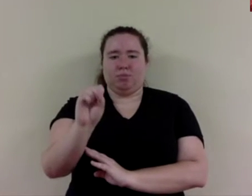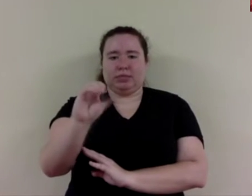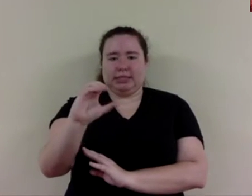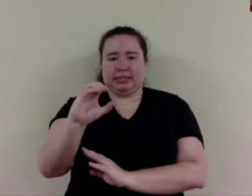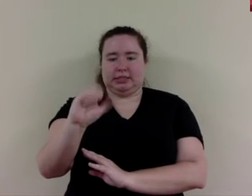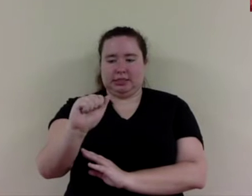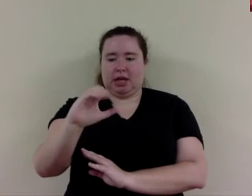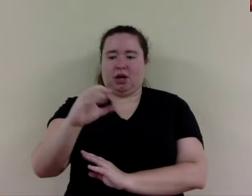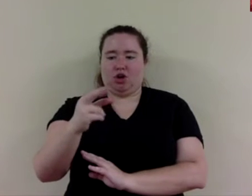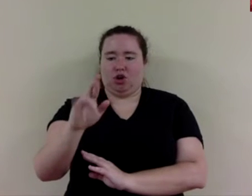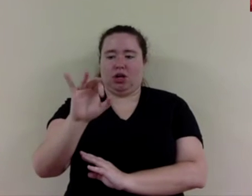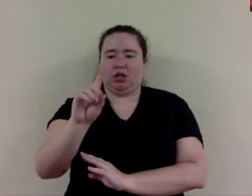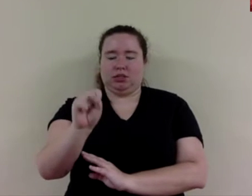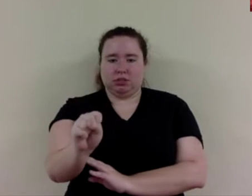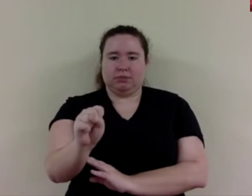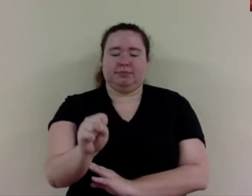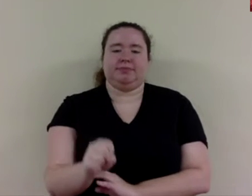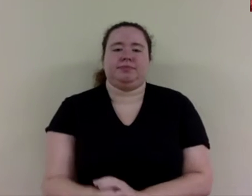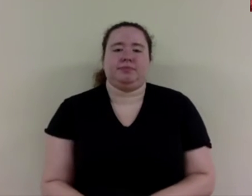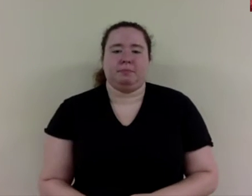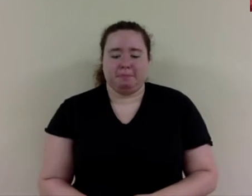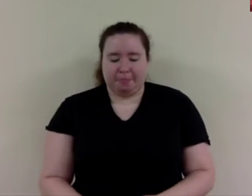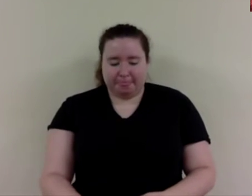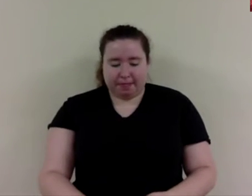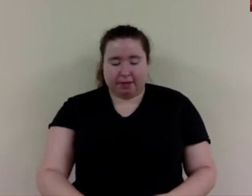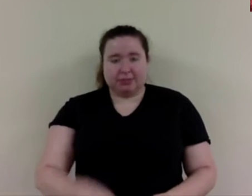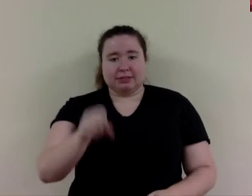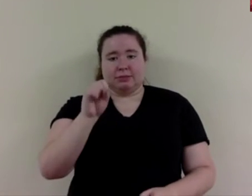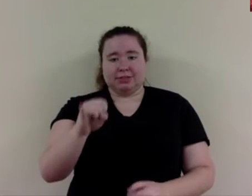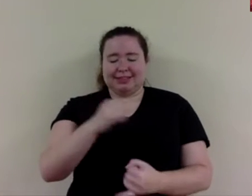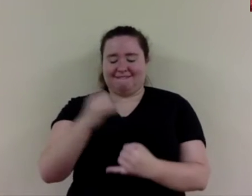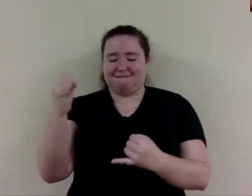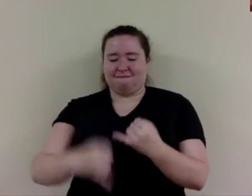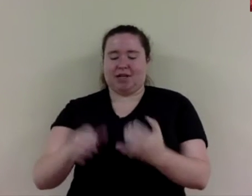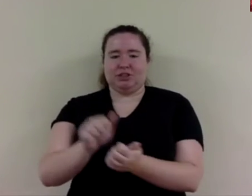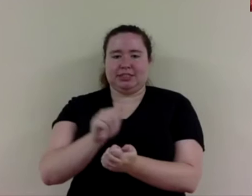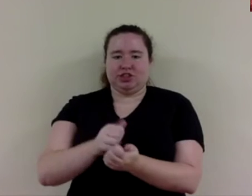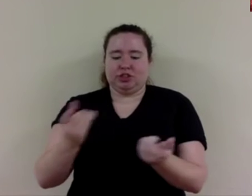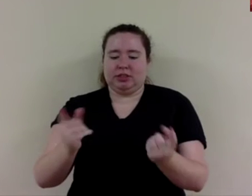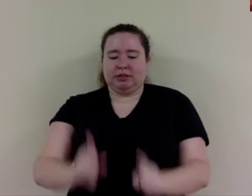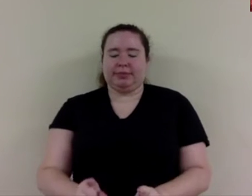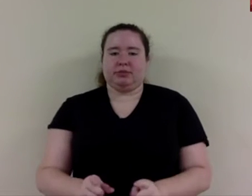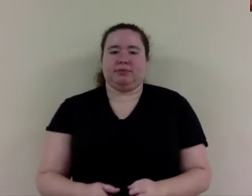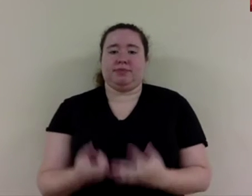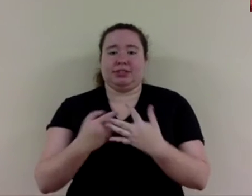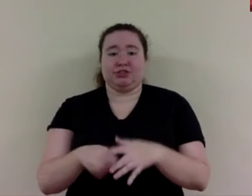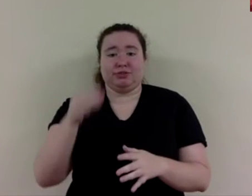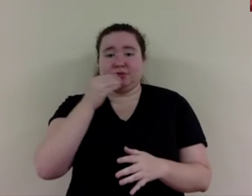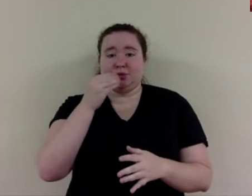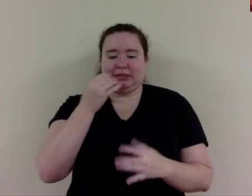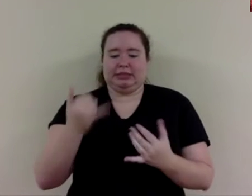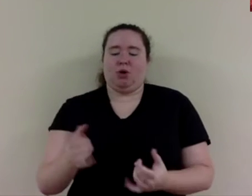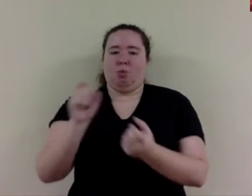after. In the small intestine, final digestion will occur. What started out as a cheeseburger will now be entirely